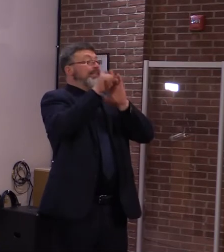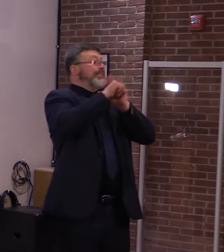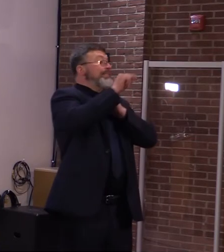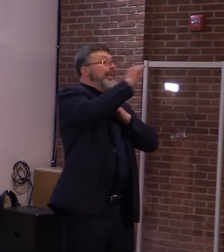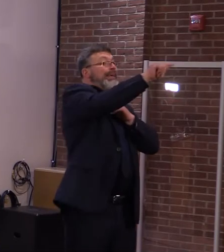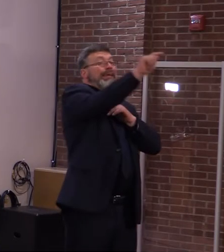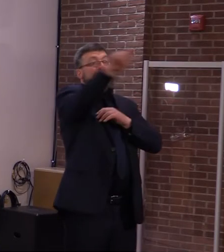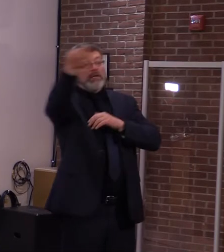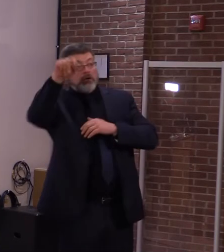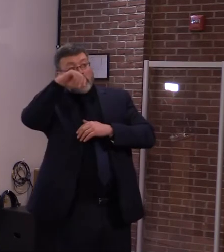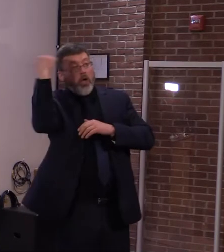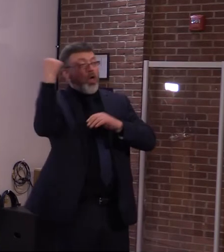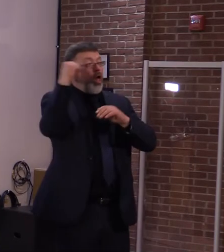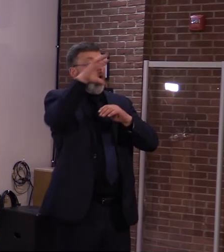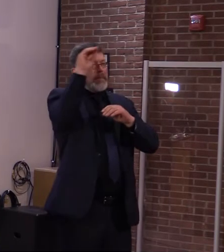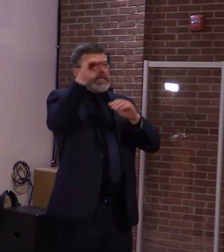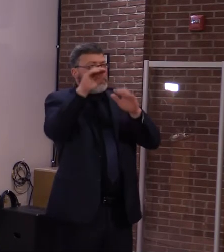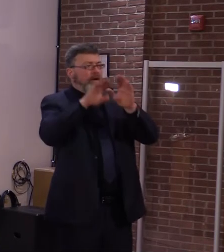forward.